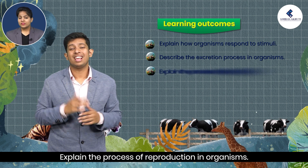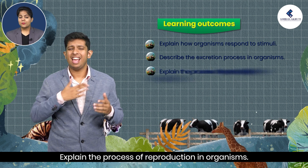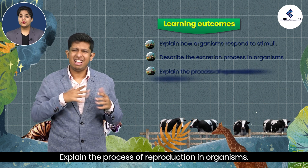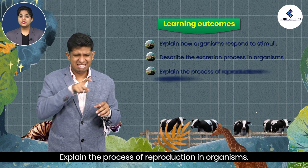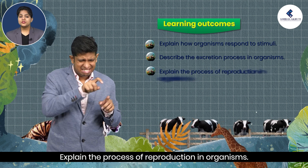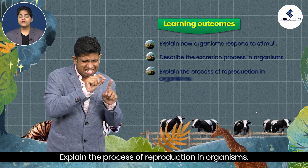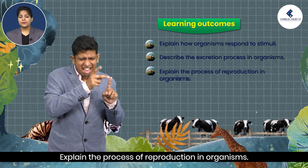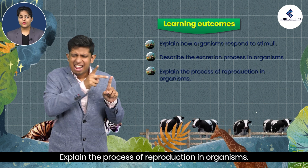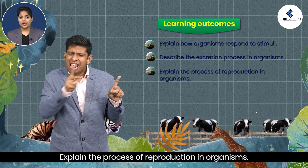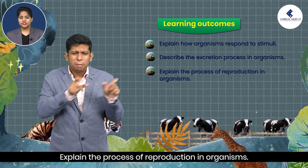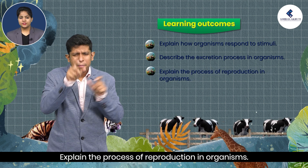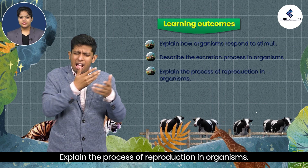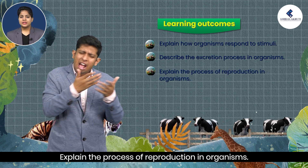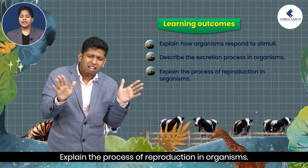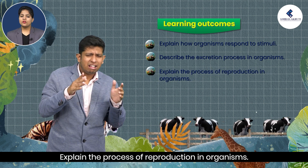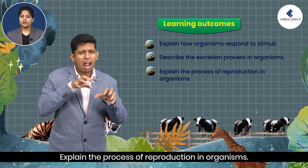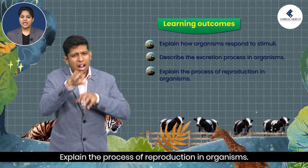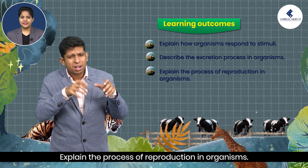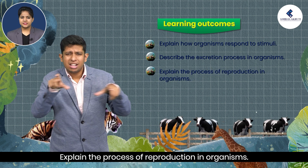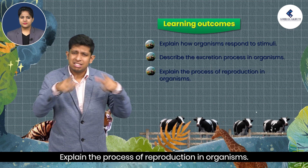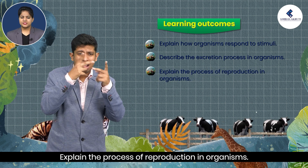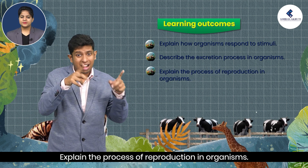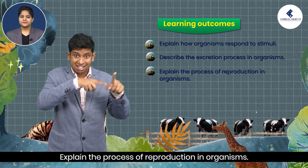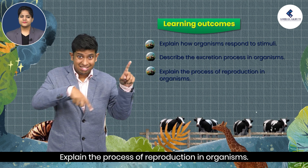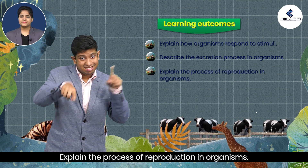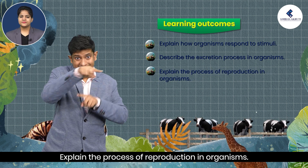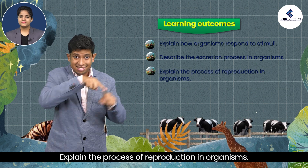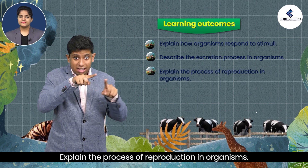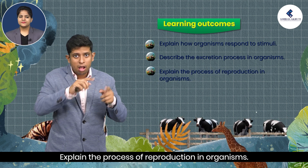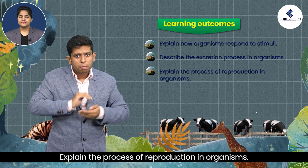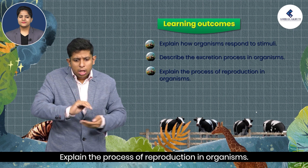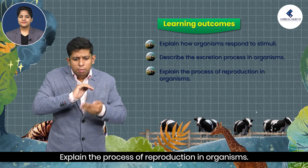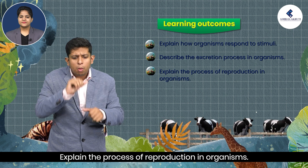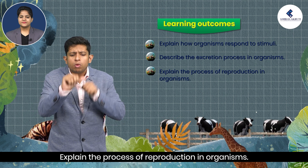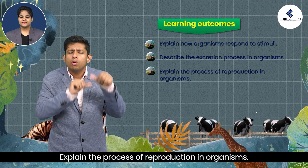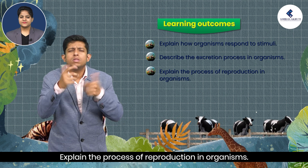explain the process of reproduction in organisms,